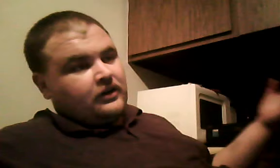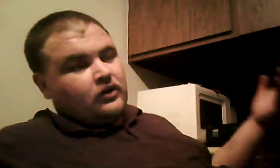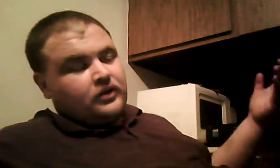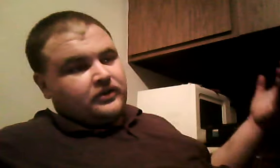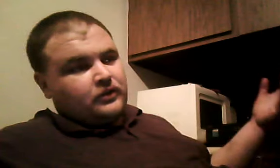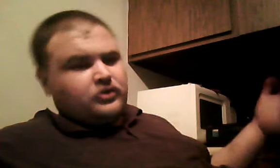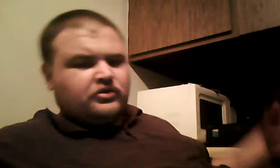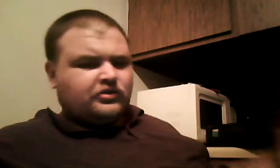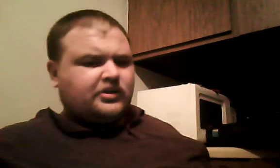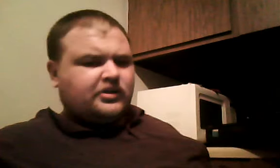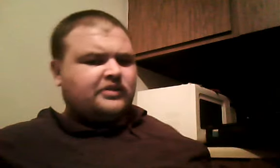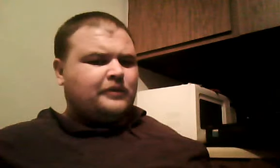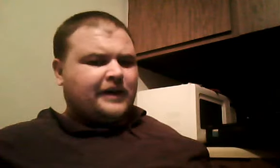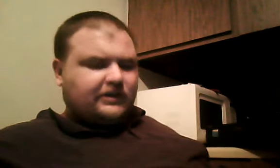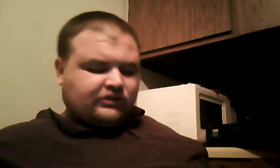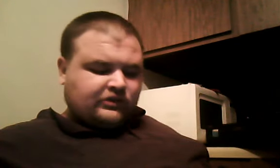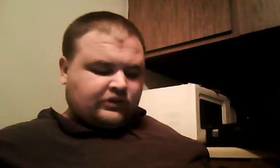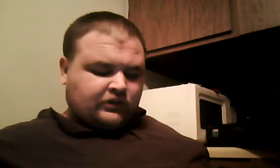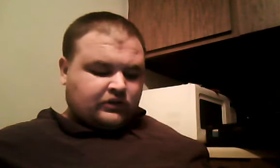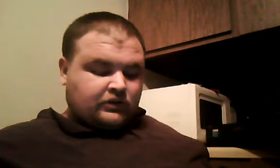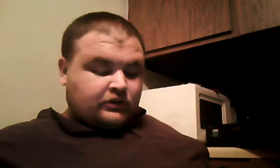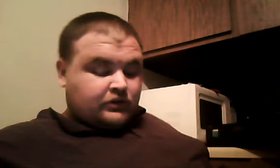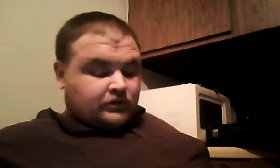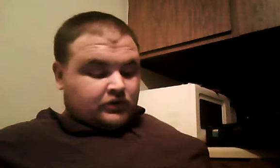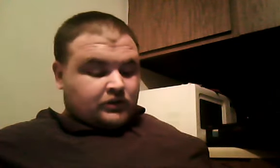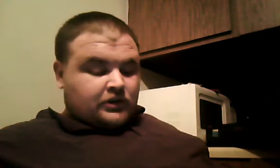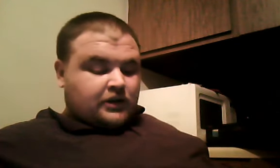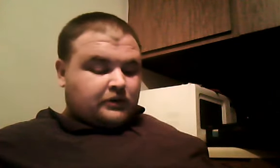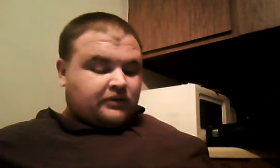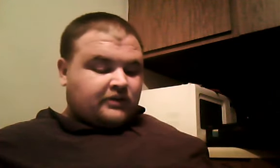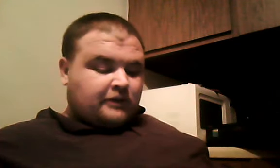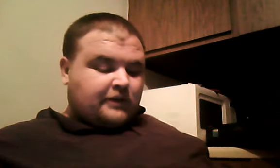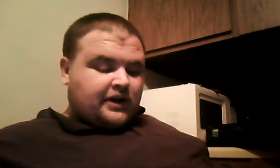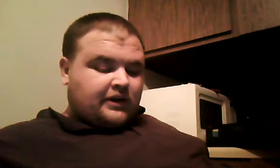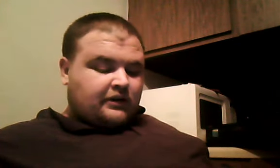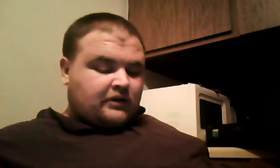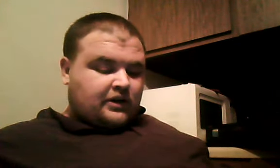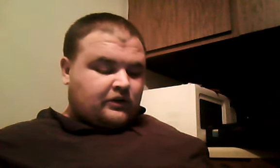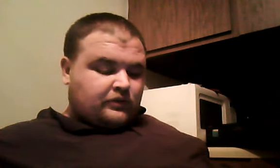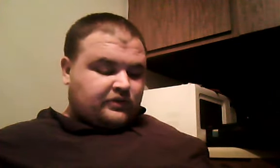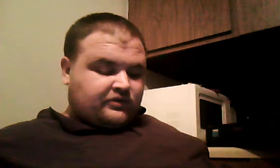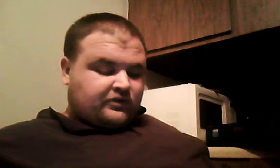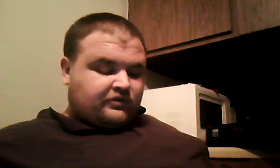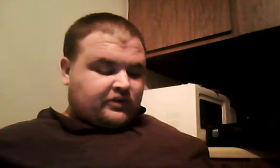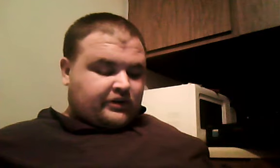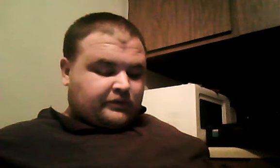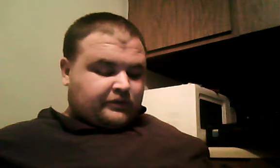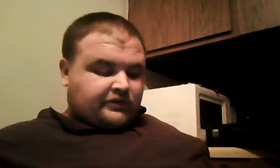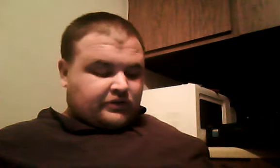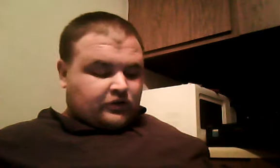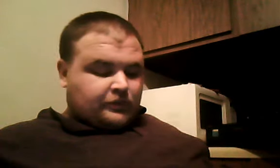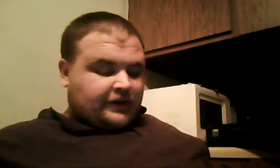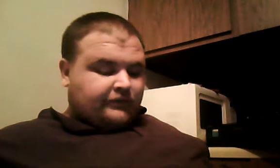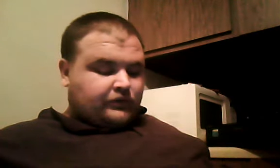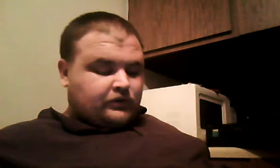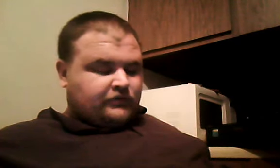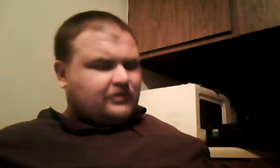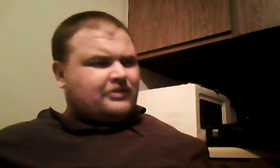Hogan, say, we should get a title match. In-ring segment, Kurt Angle with Jeff Jarrett, basically going back and forth. Jarrett just